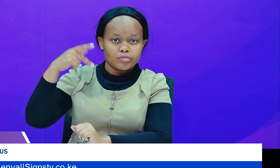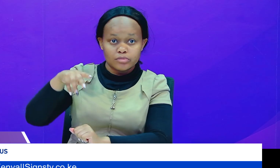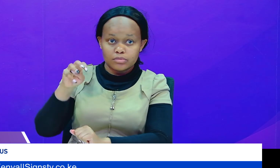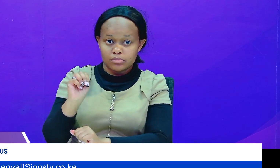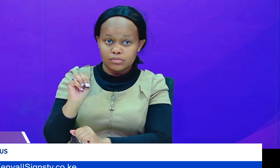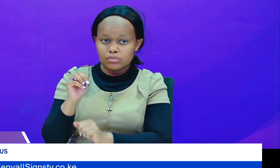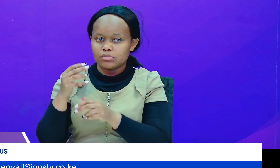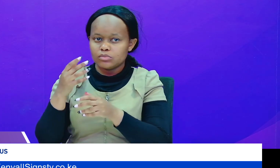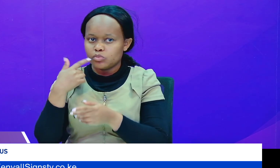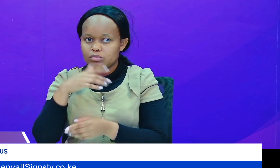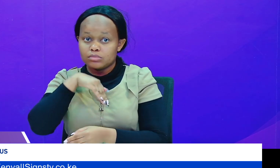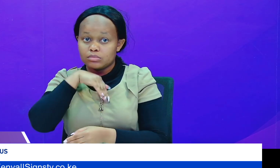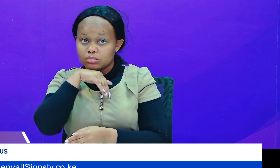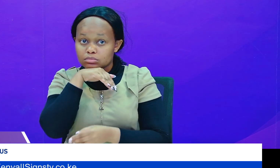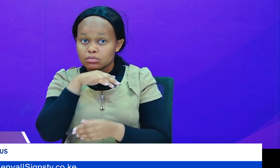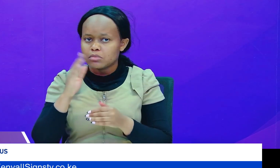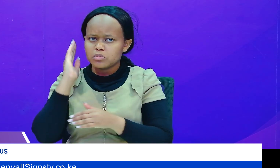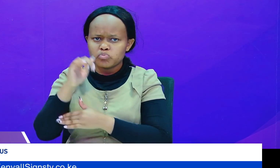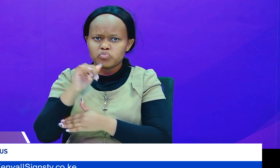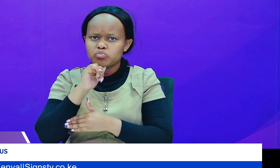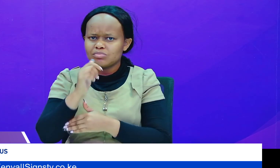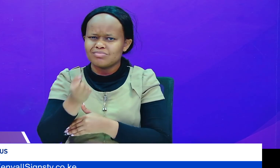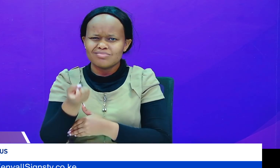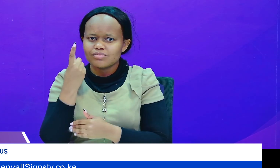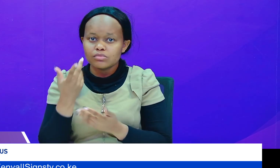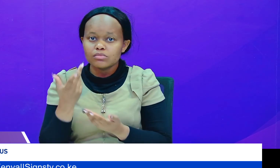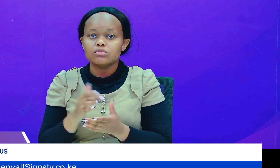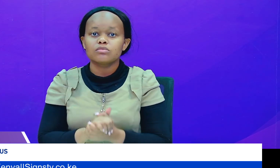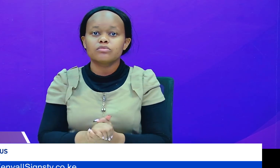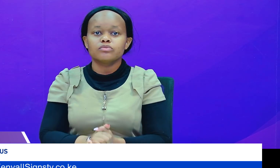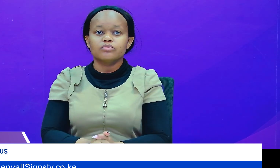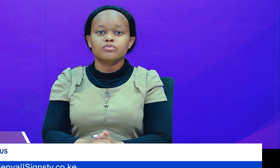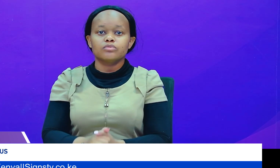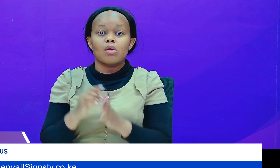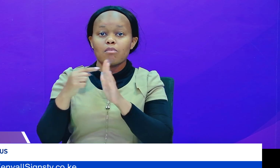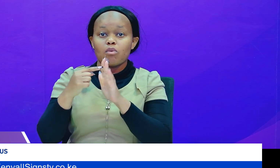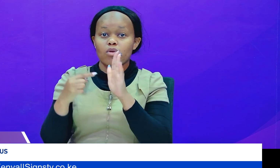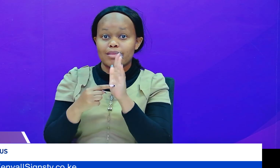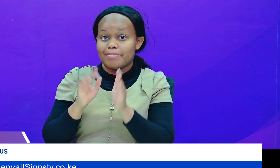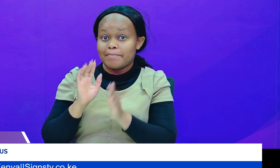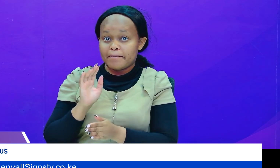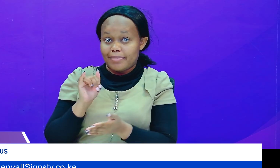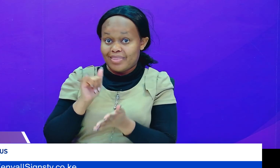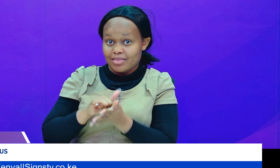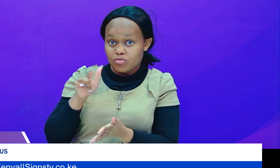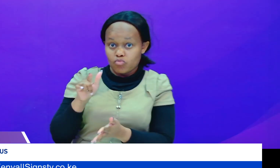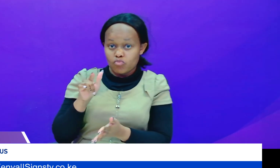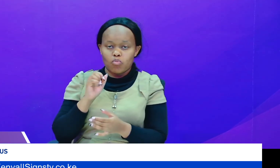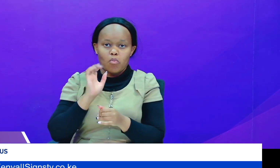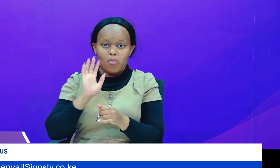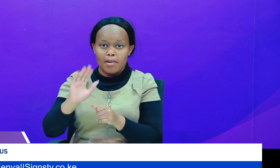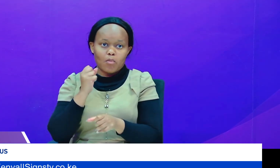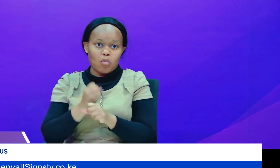said the government remains committed to ensuring accessible and affordable health care for every citizen.